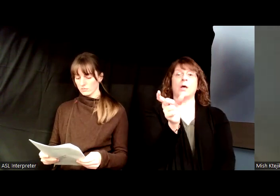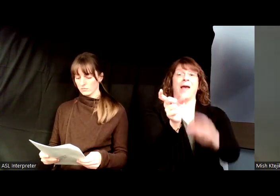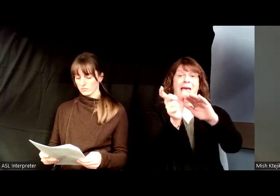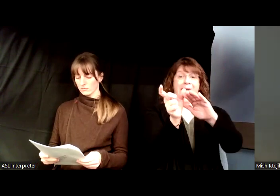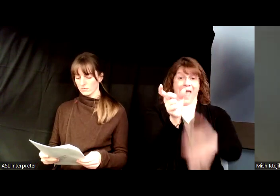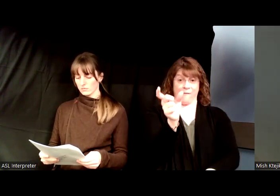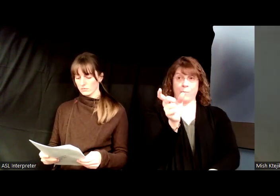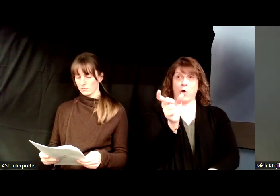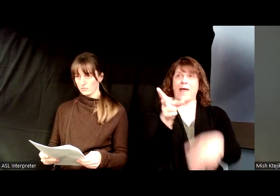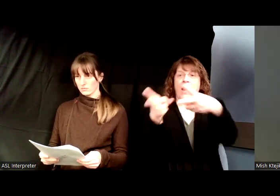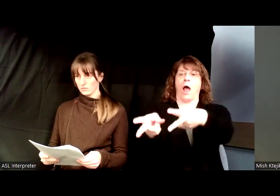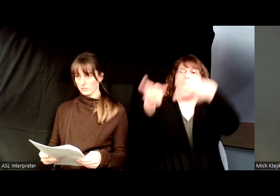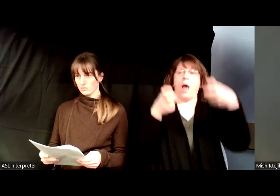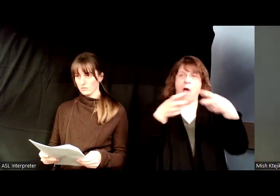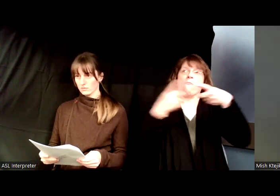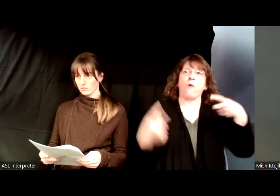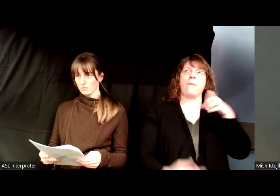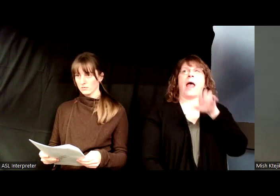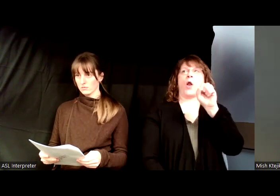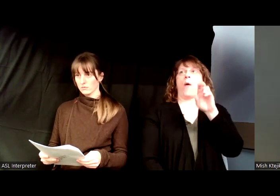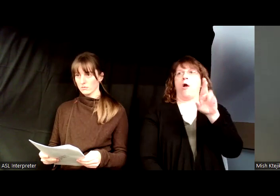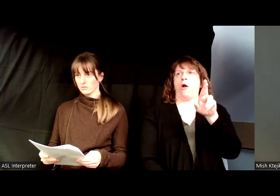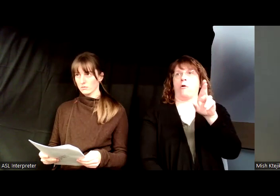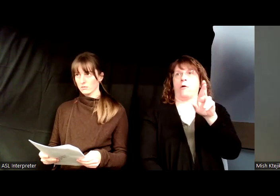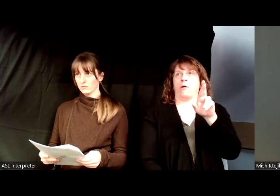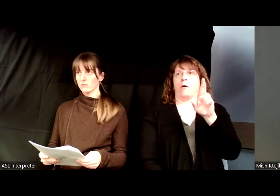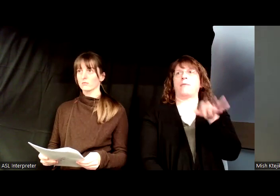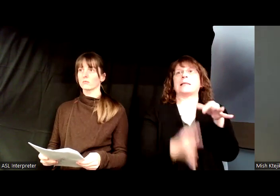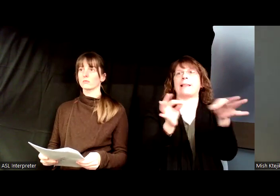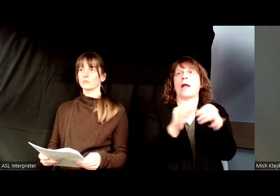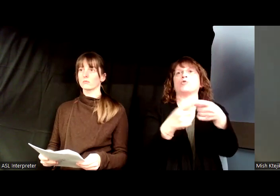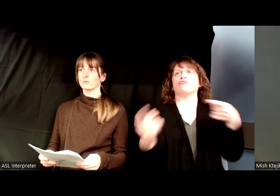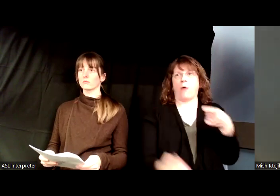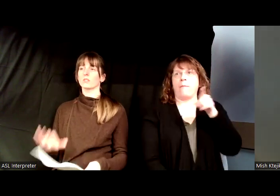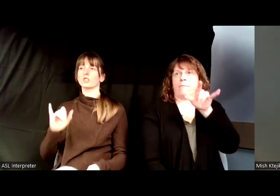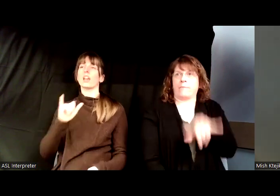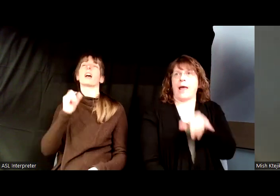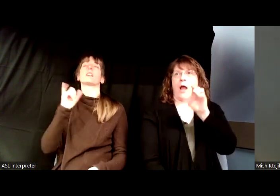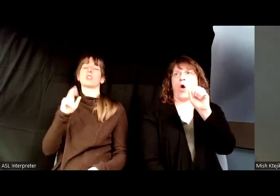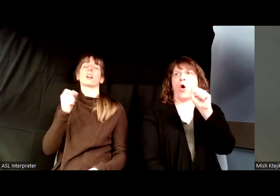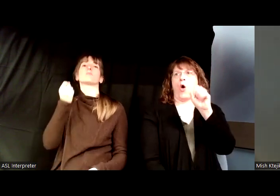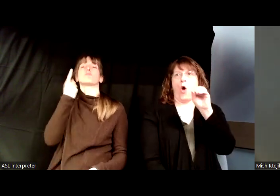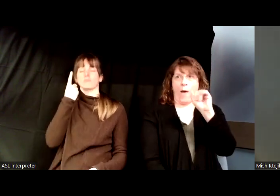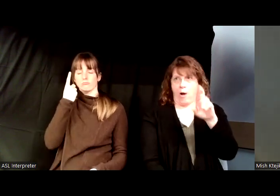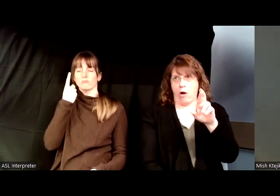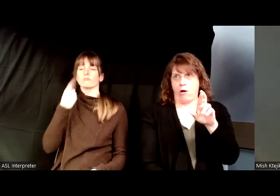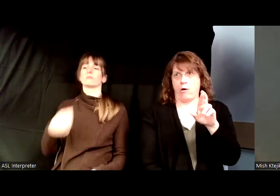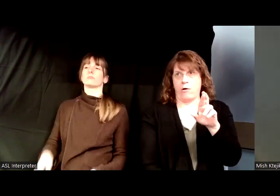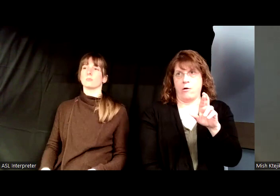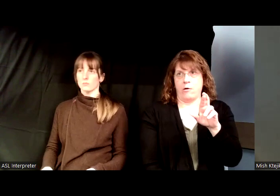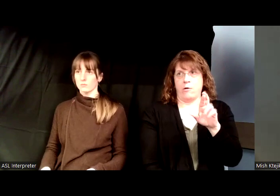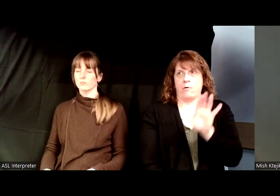number afterwards. Everything after below that is directly from the OAR. So that's language